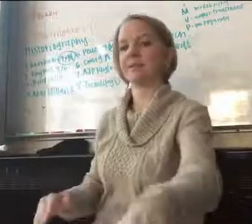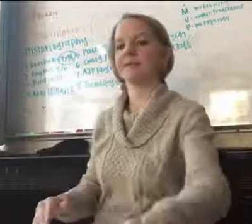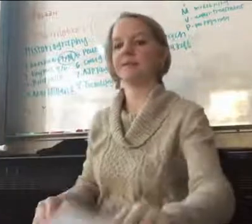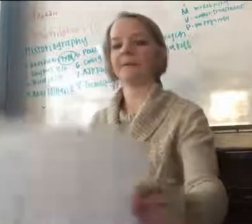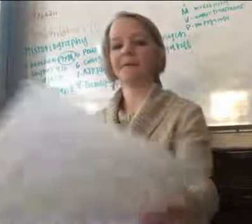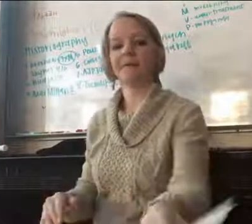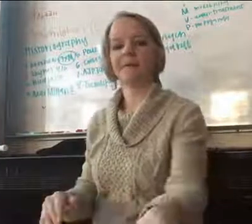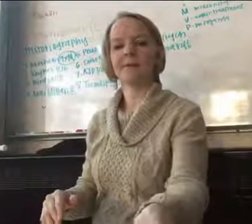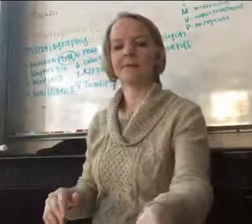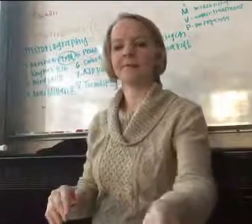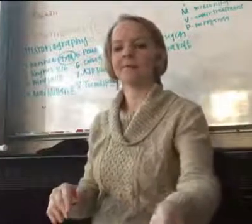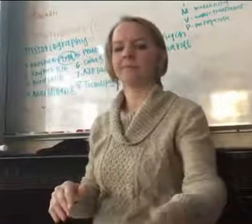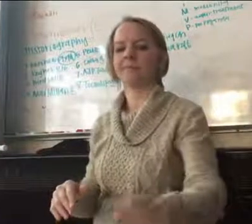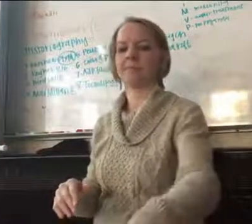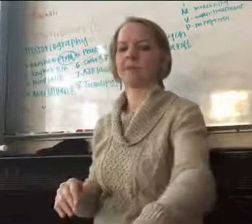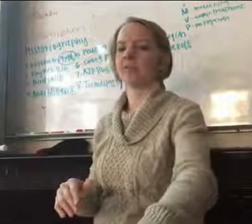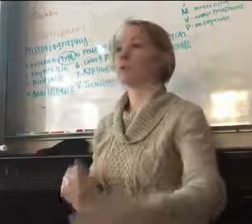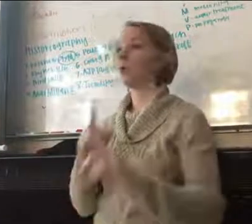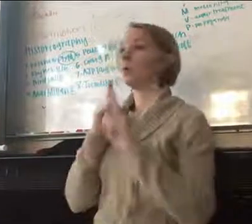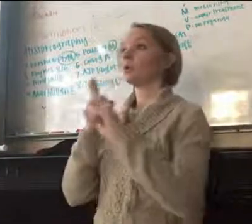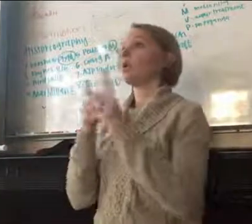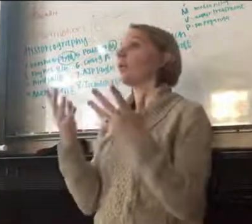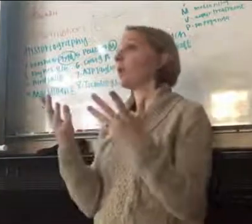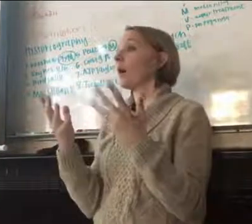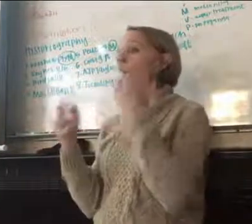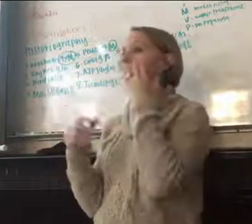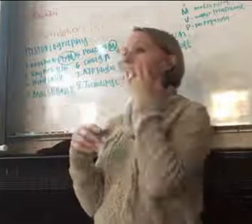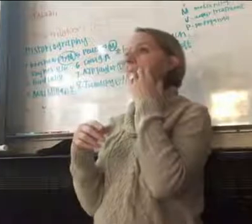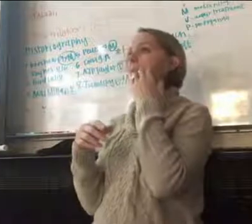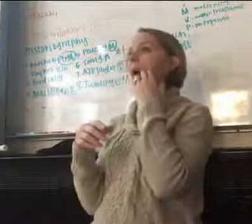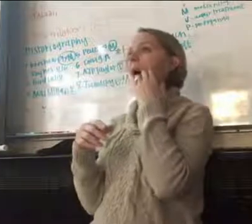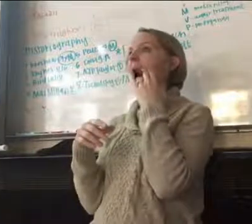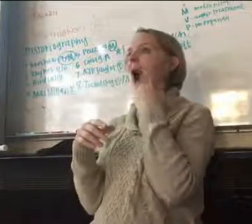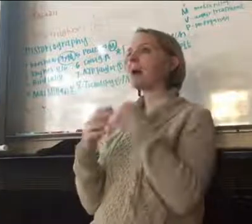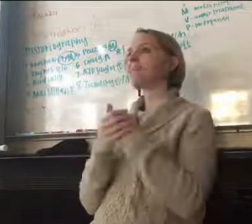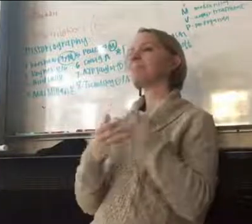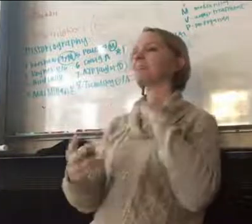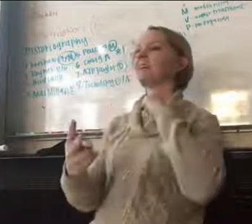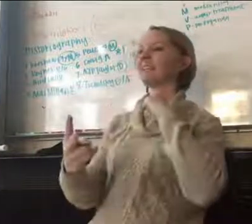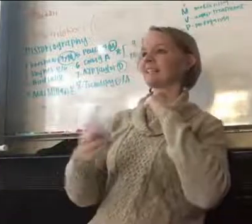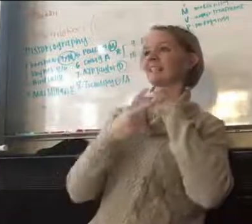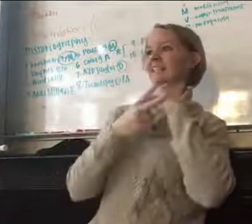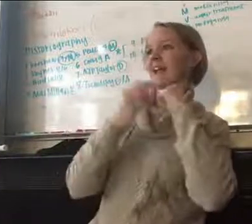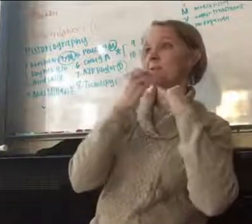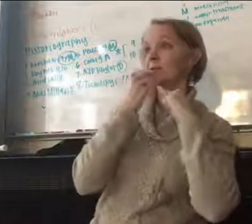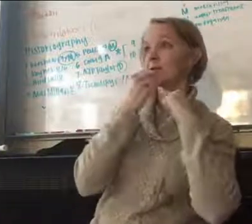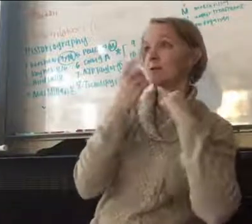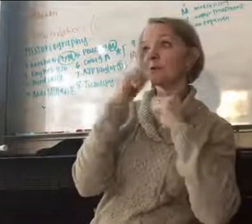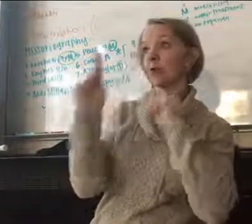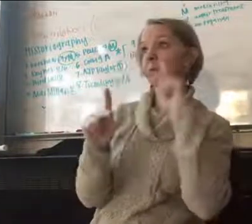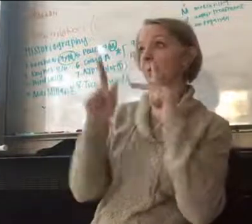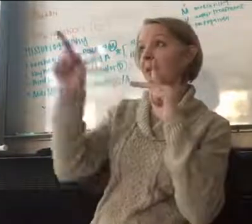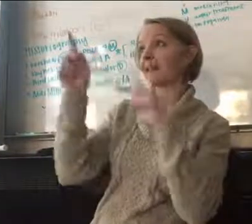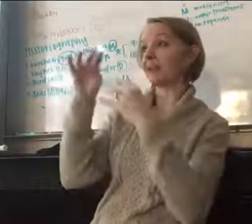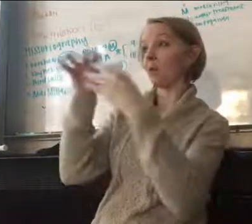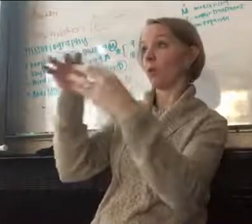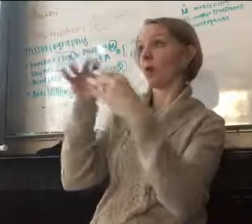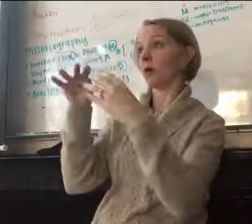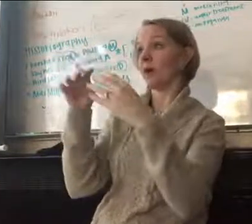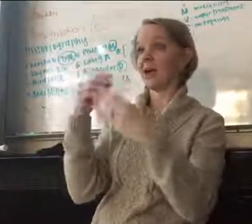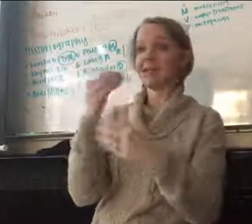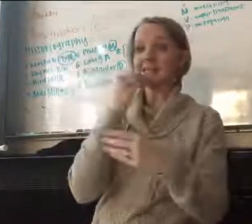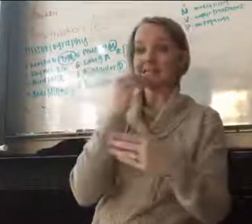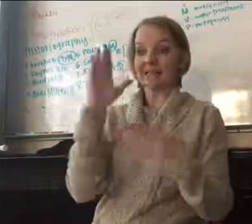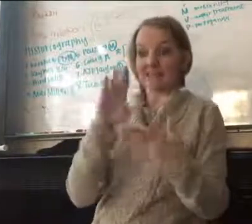Now, the goal of this was basically to be able to save food and things like that for people over in the war. You eat less